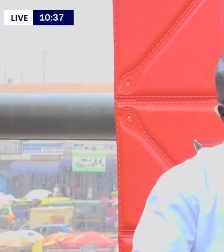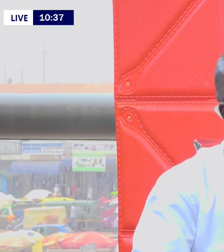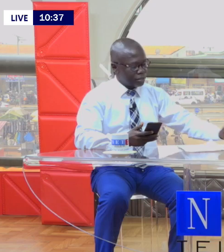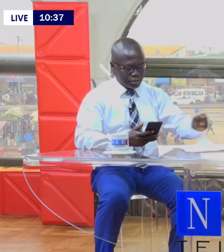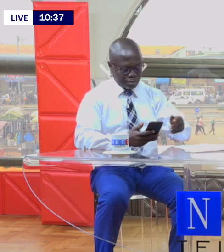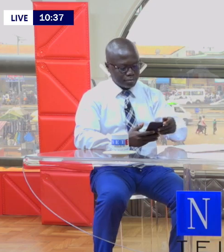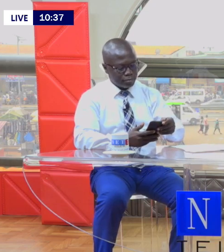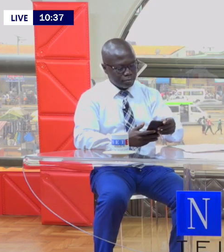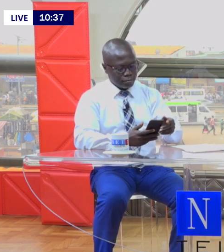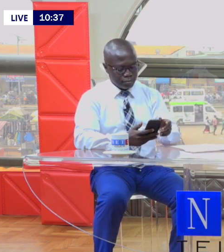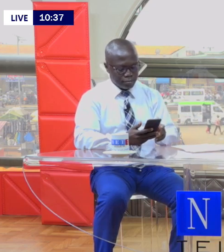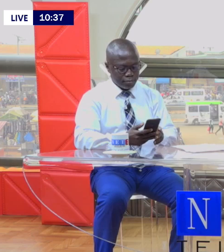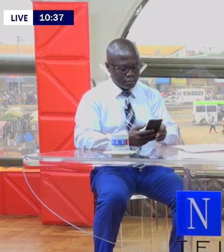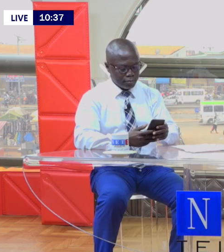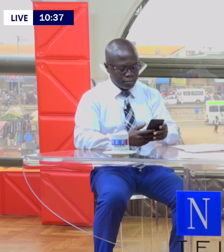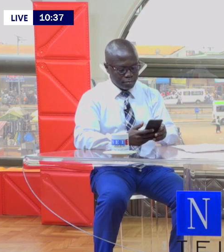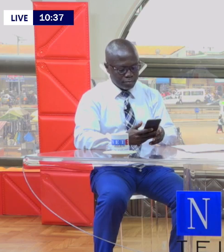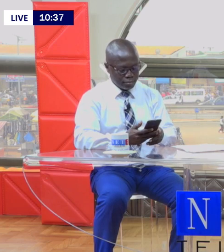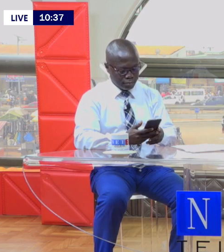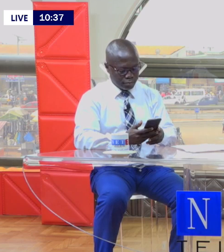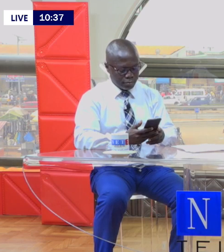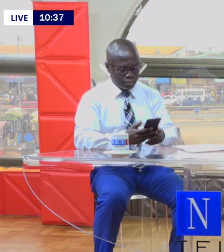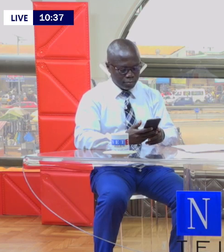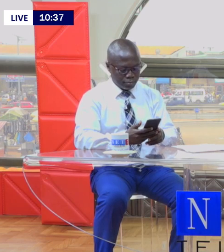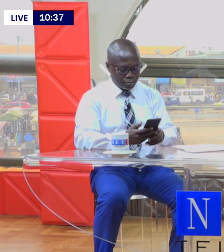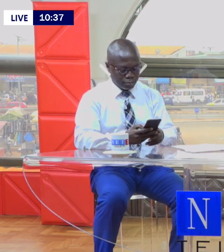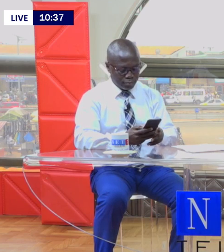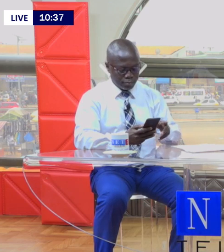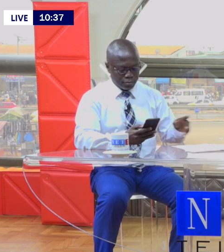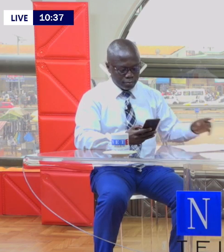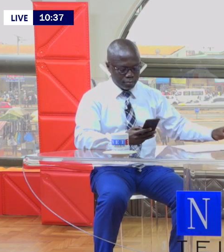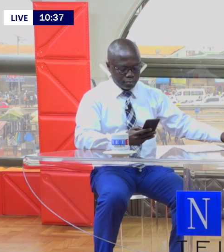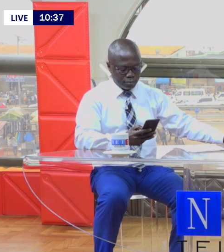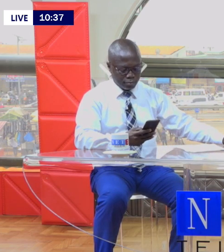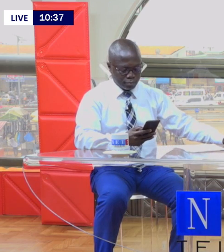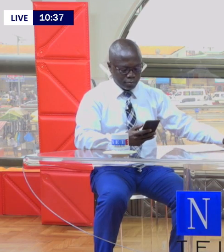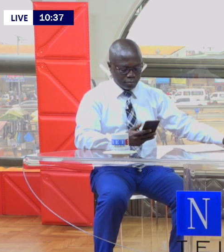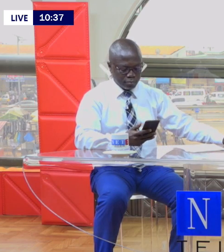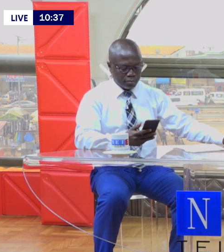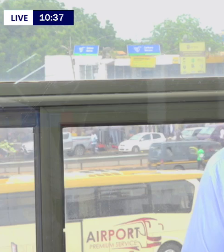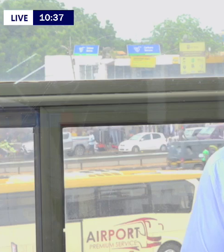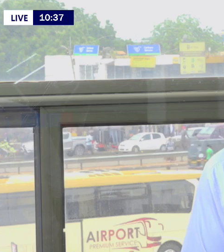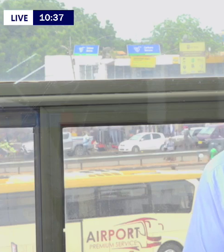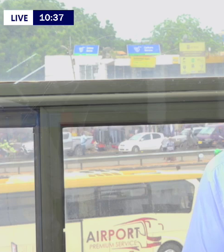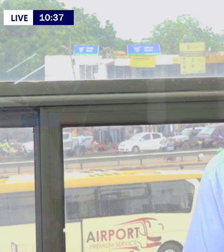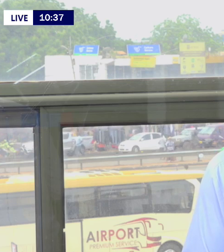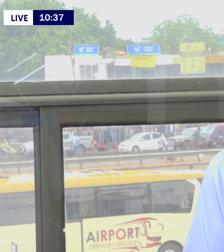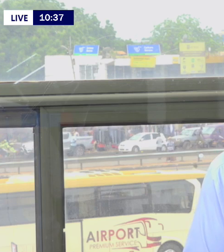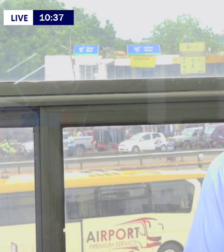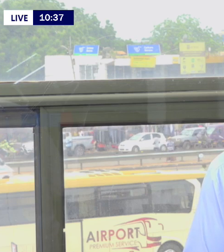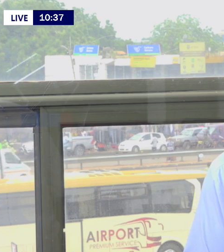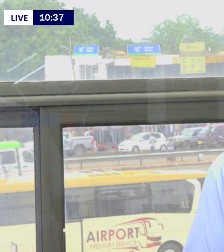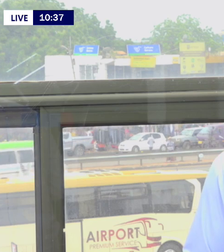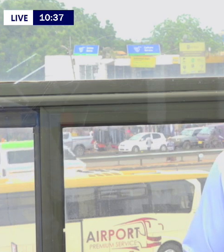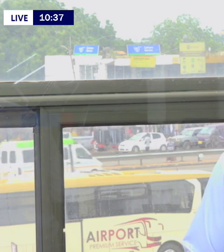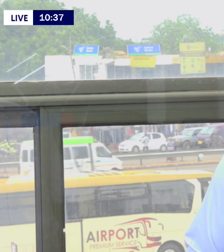nti adwuma kuo ba akopɛ e na asudie da o mo so so mbe make sure say election yi e be ba so ye nja awo mo no mo nye o